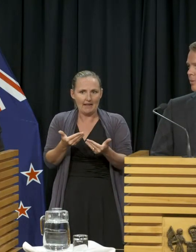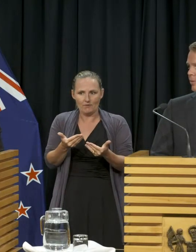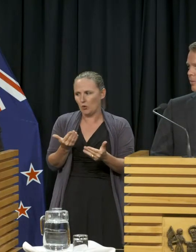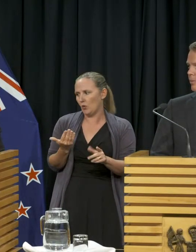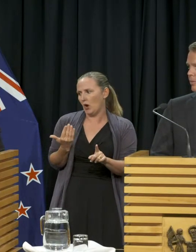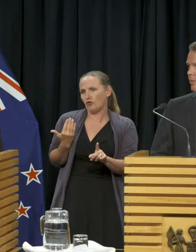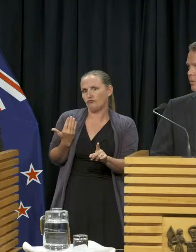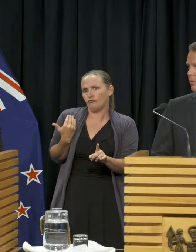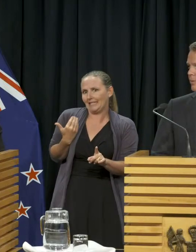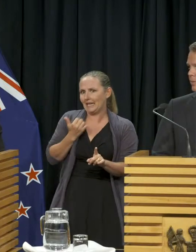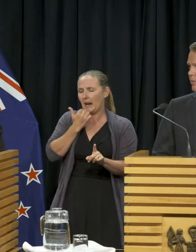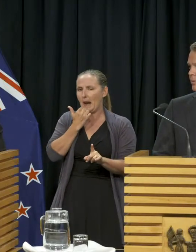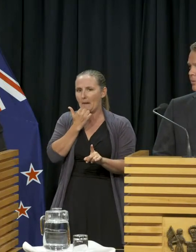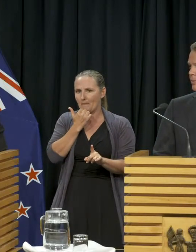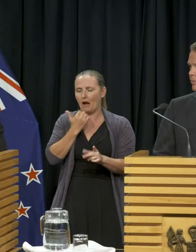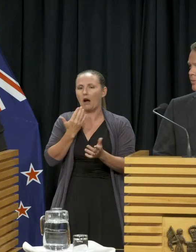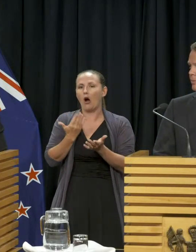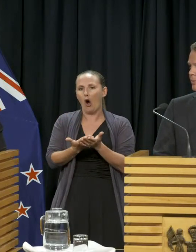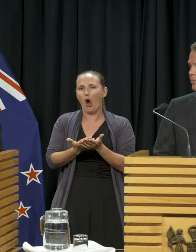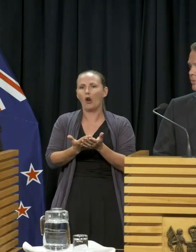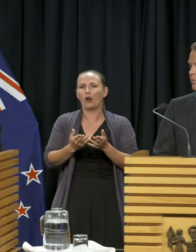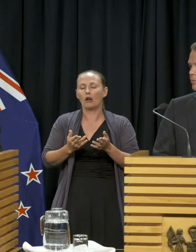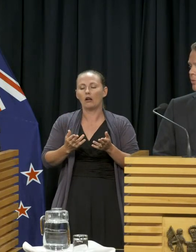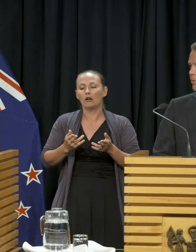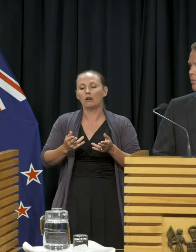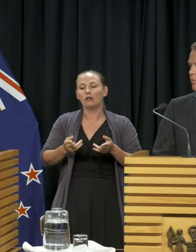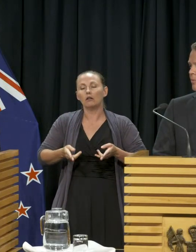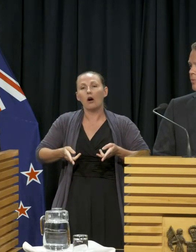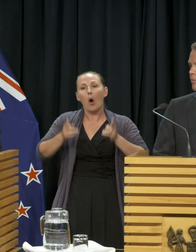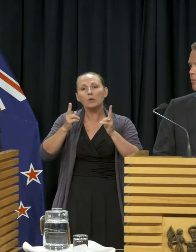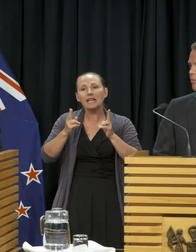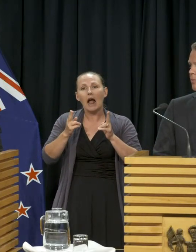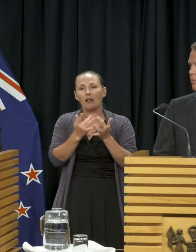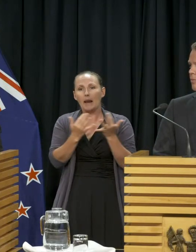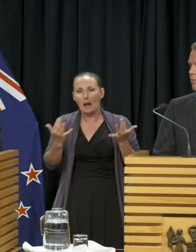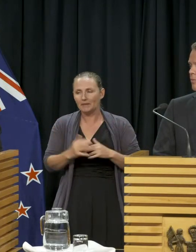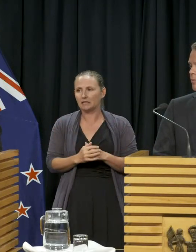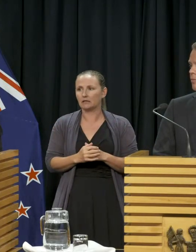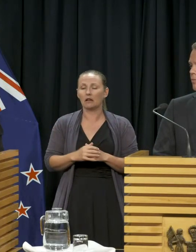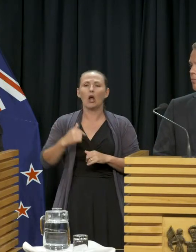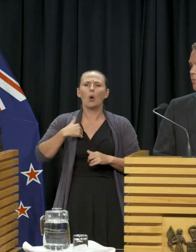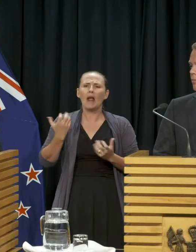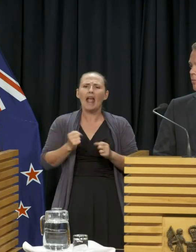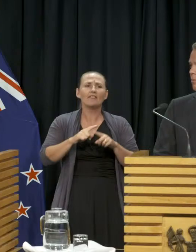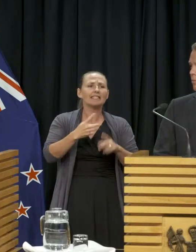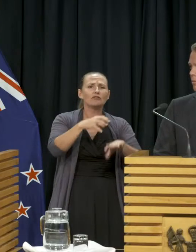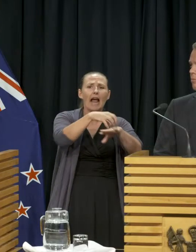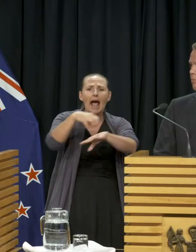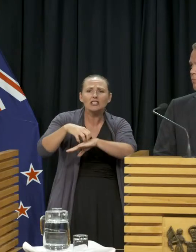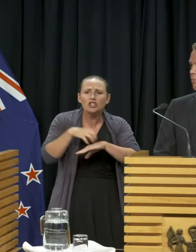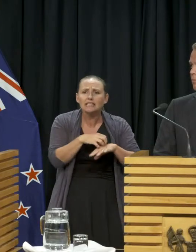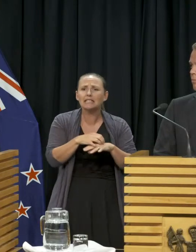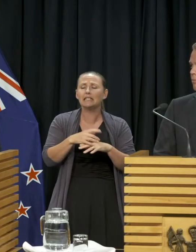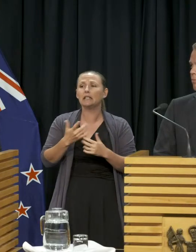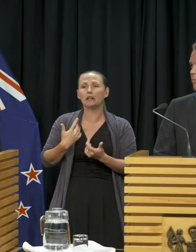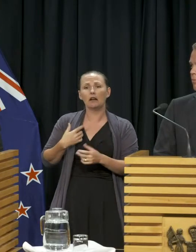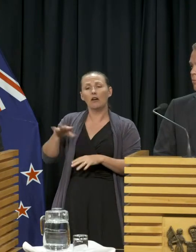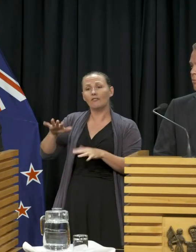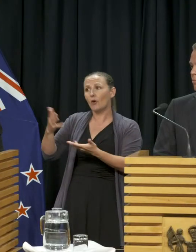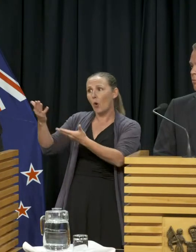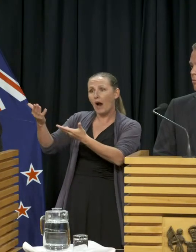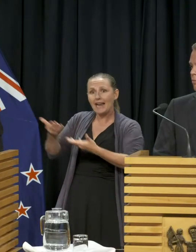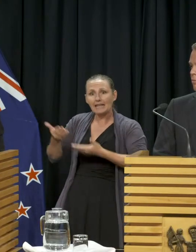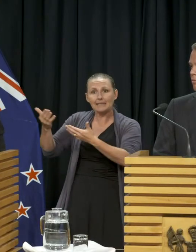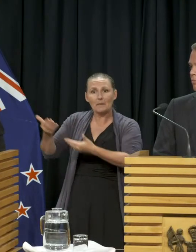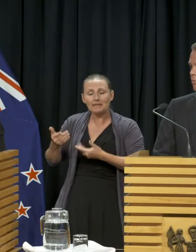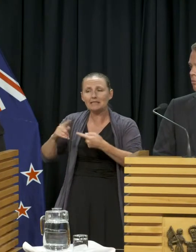our managed isolation facility workers. We have individual numbers for different agencies. Customs, the proportion is very high.